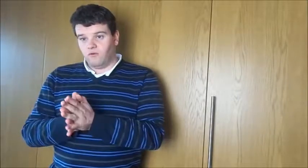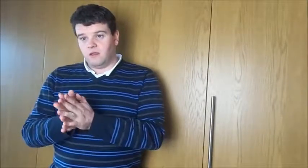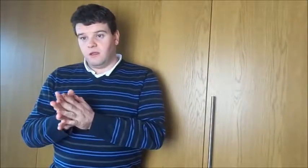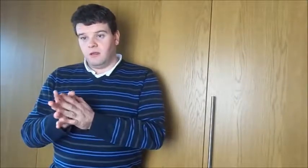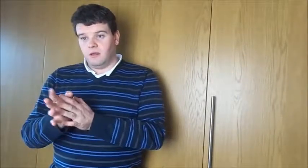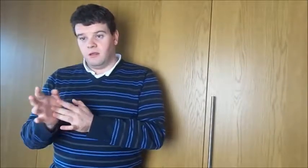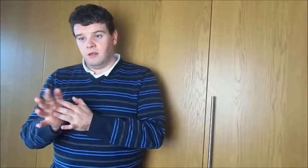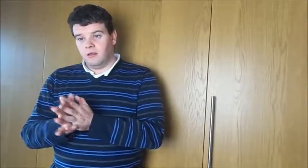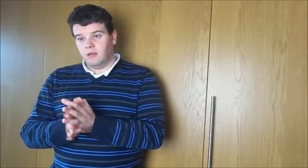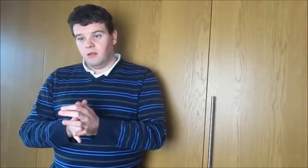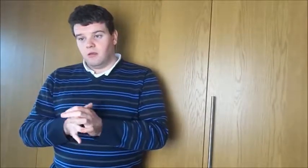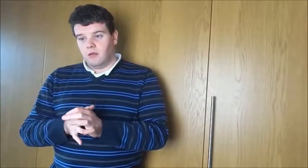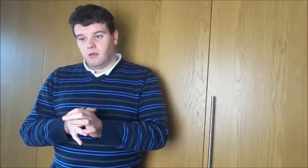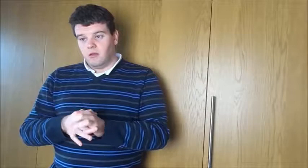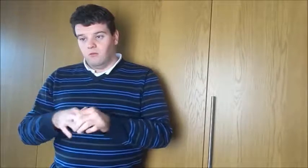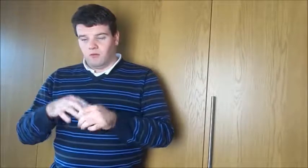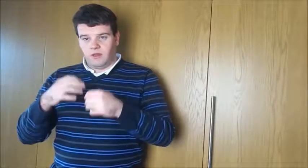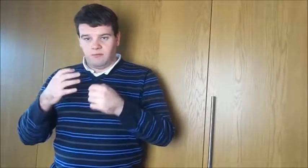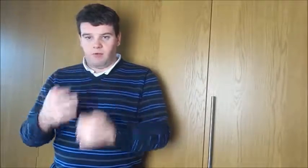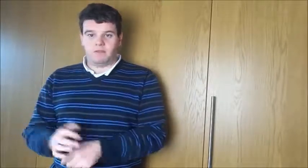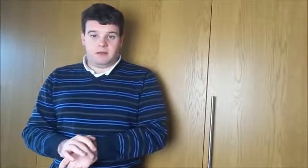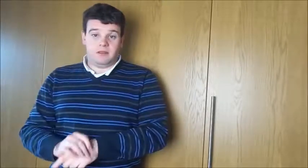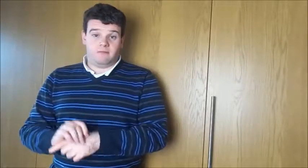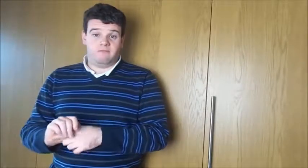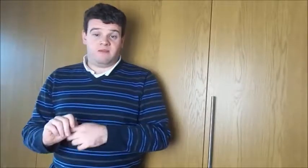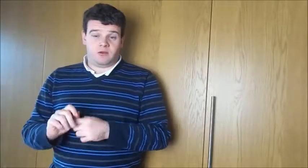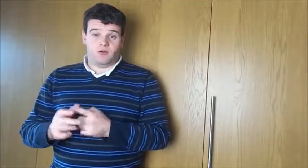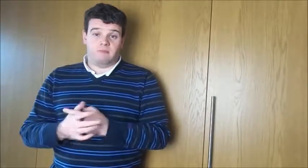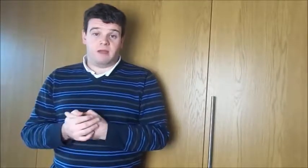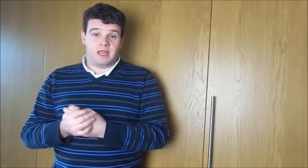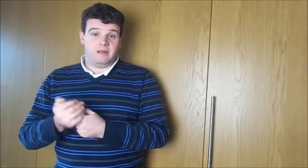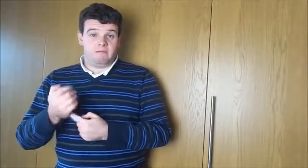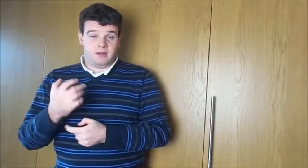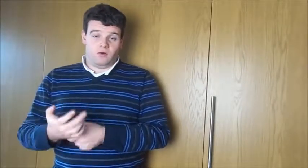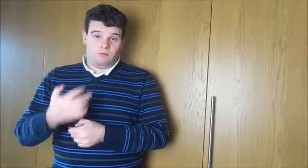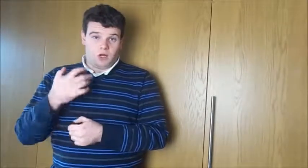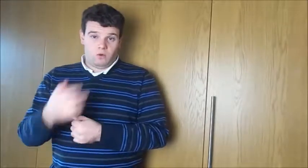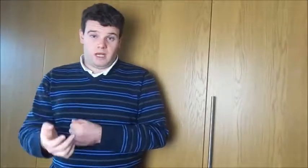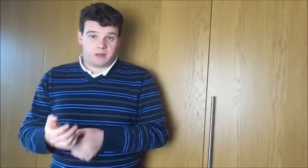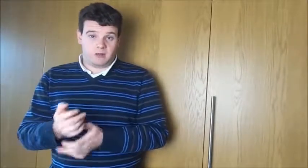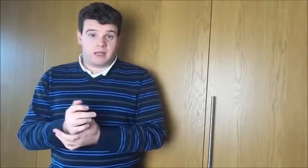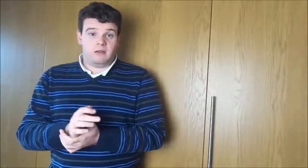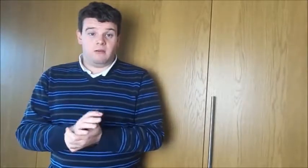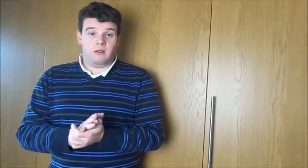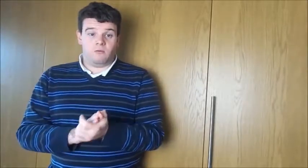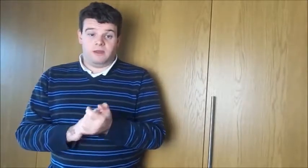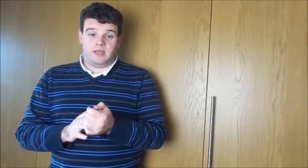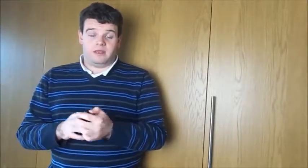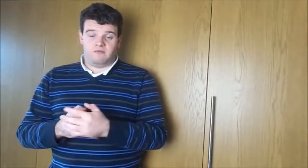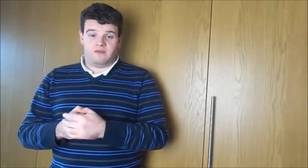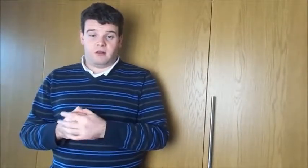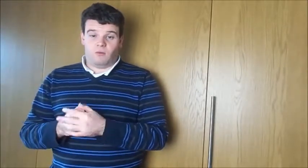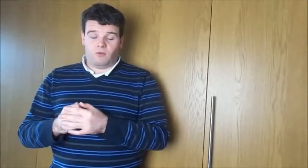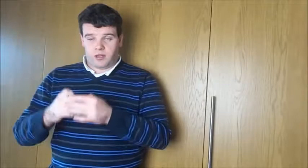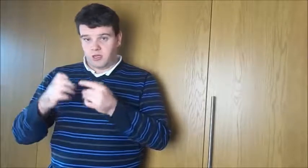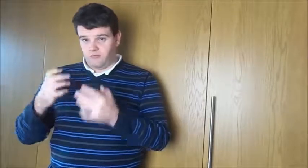Victoria, was always a possibility that Victoria may become queen, so she would need something a lot more